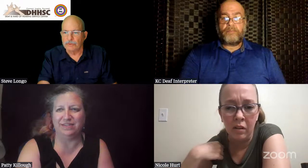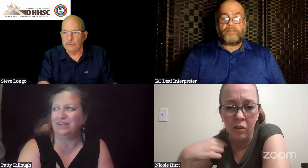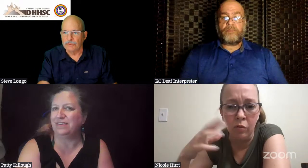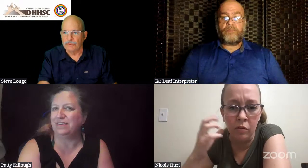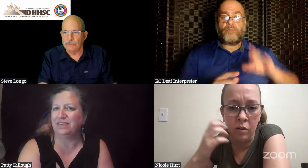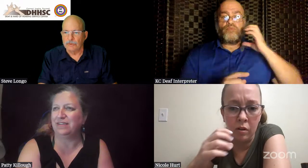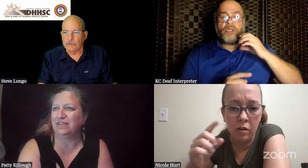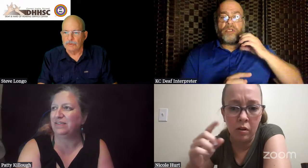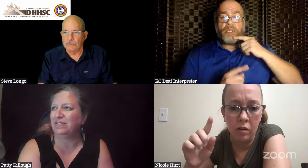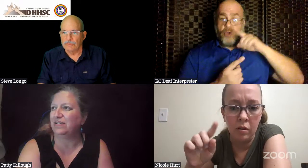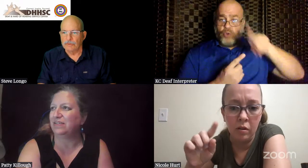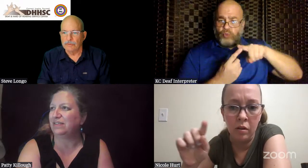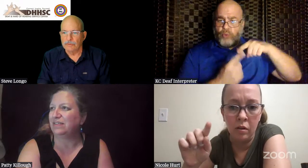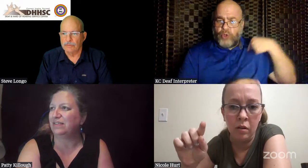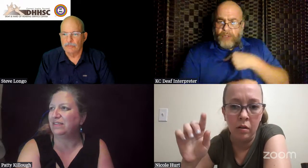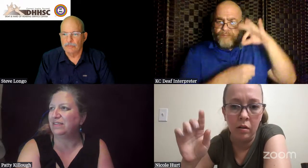vote